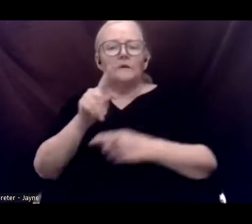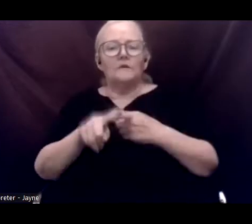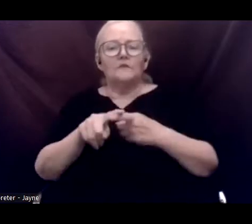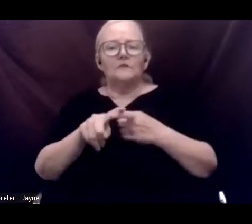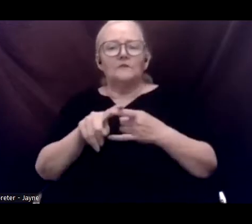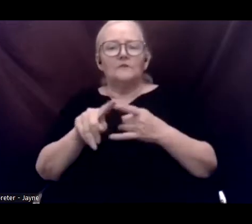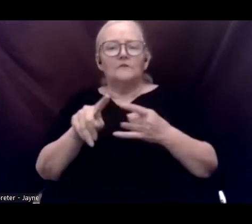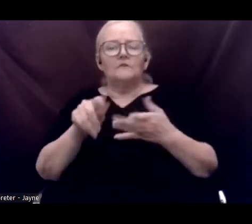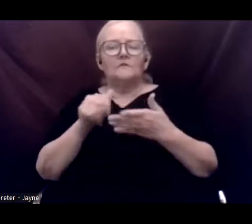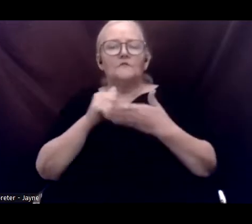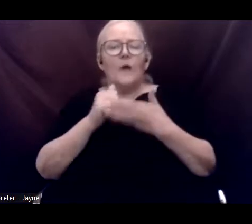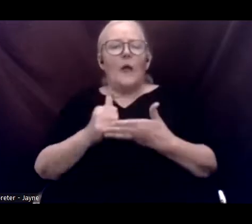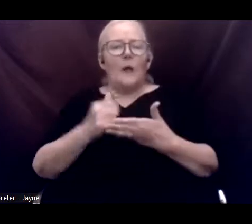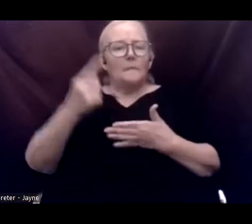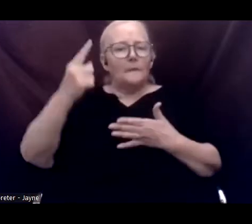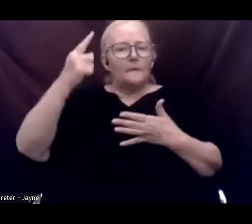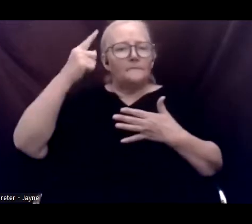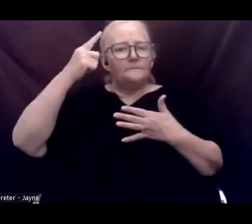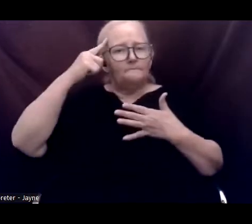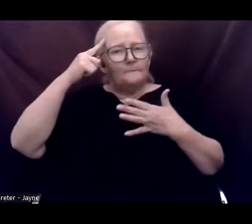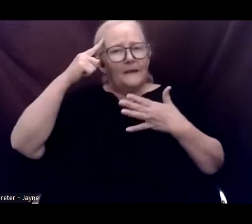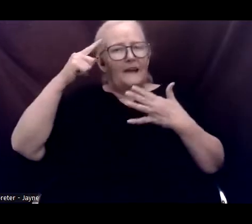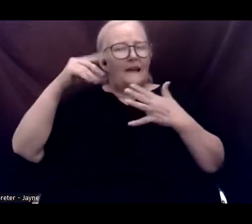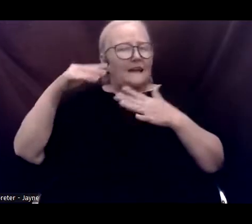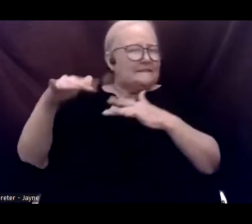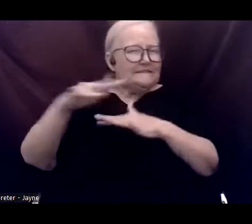of minds, the excrement of need.